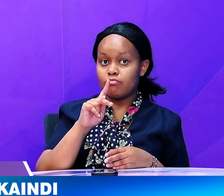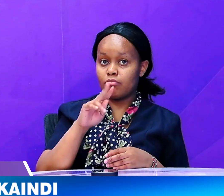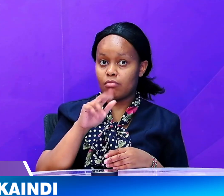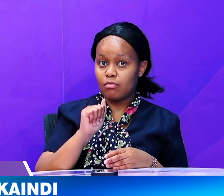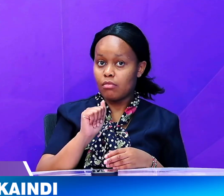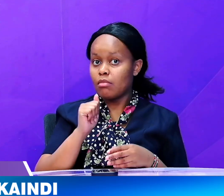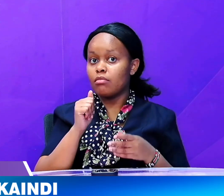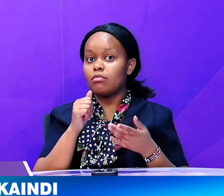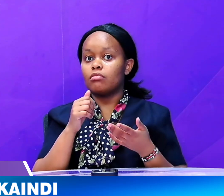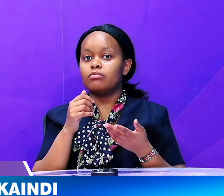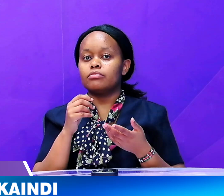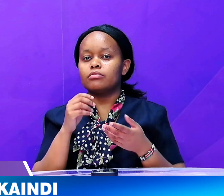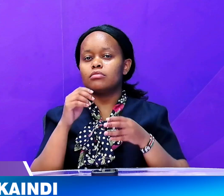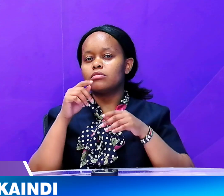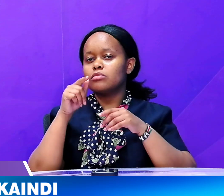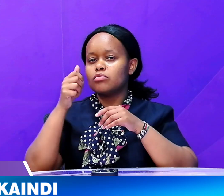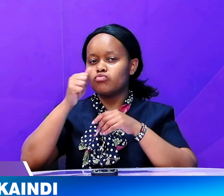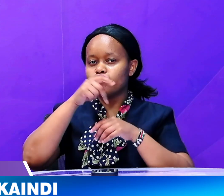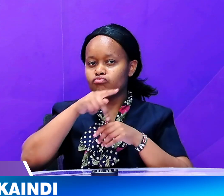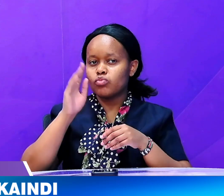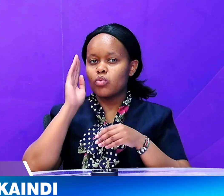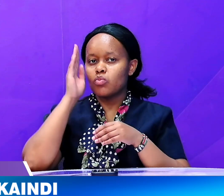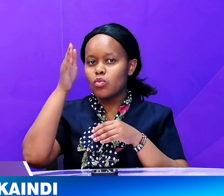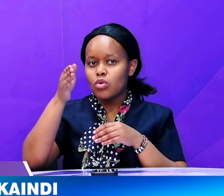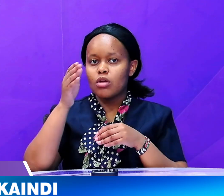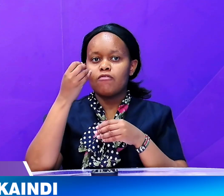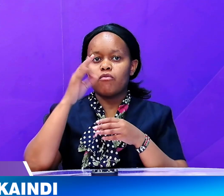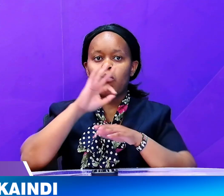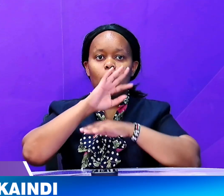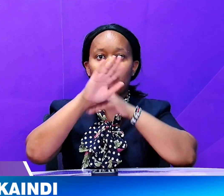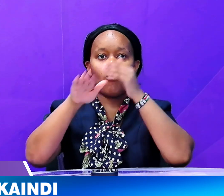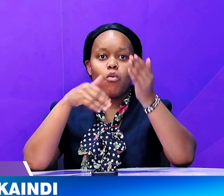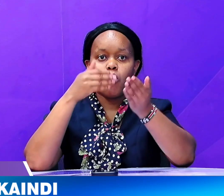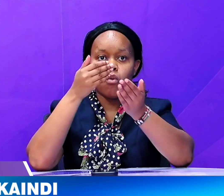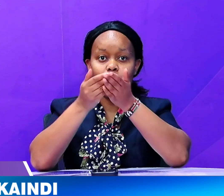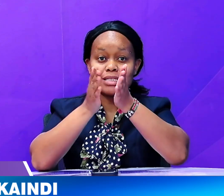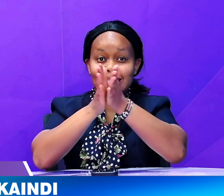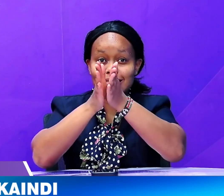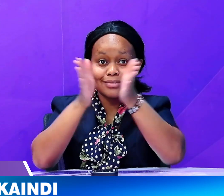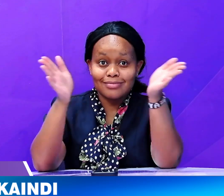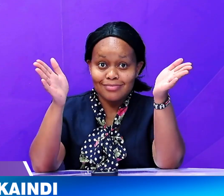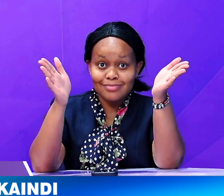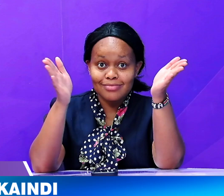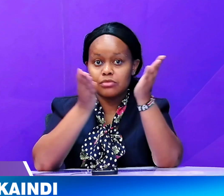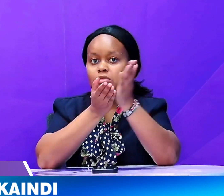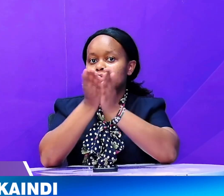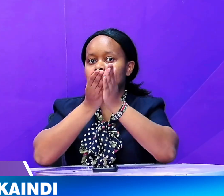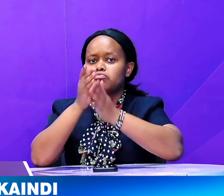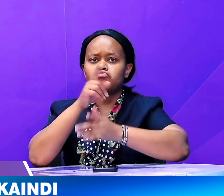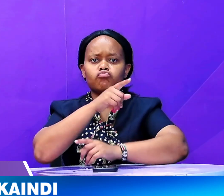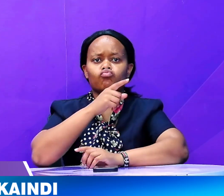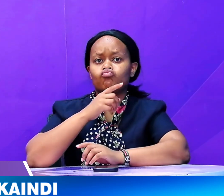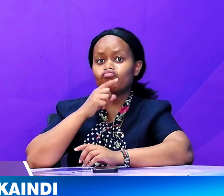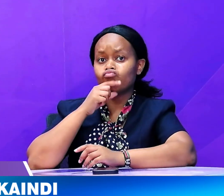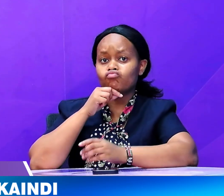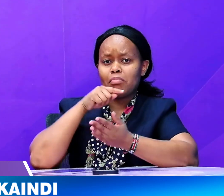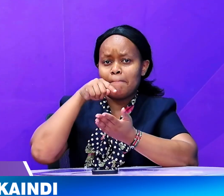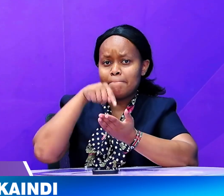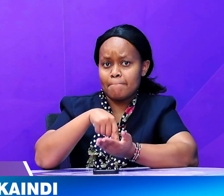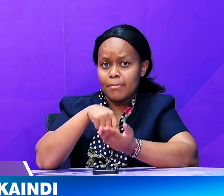Speaking in Samburu, Ruku stated that installation of the app will be mandatory for all public servants, and he emphasized that